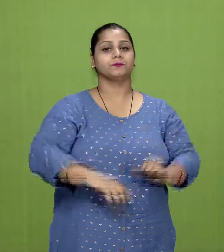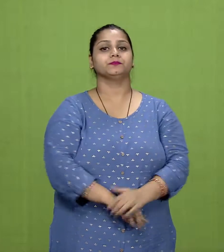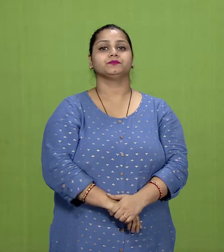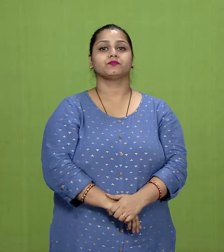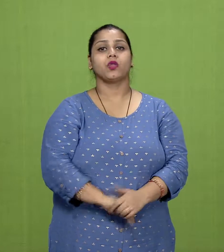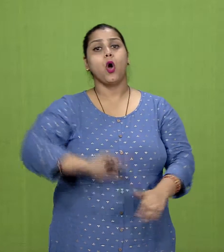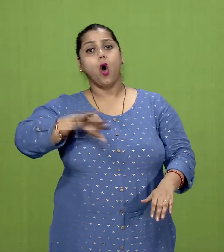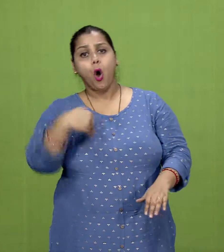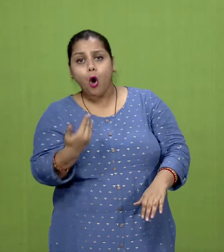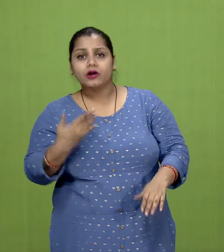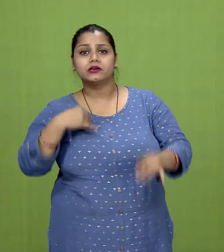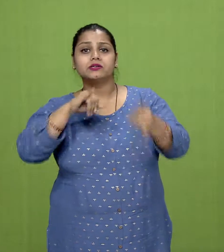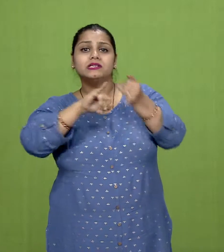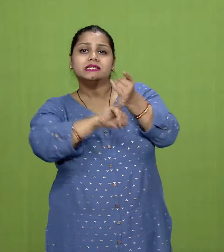and Samitis